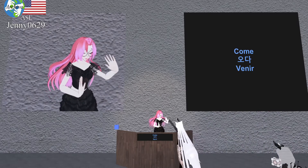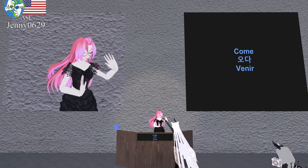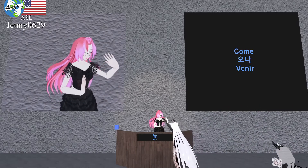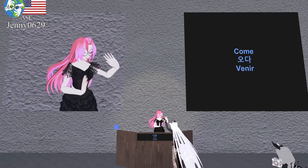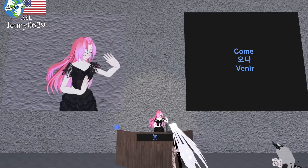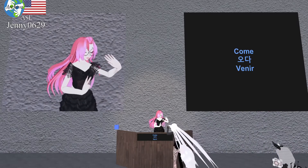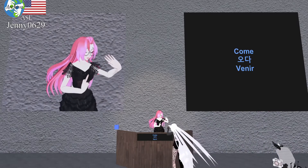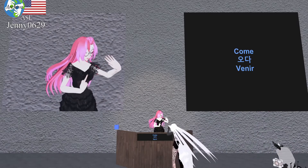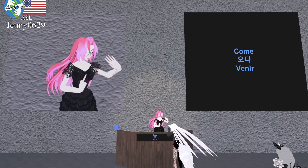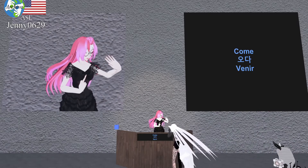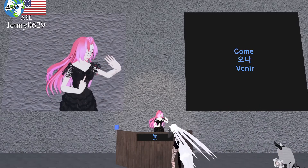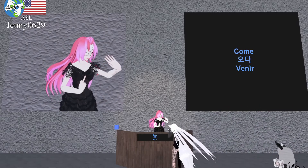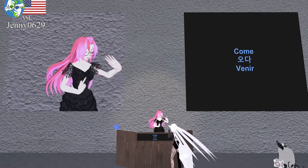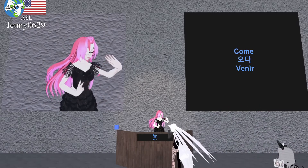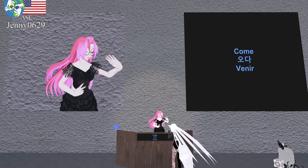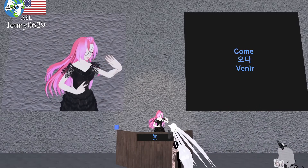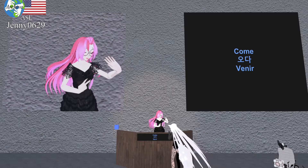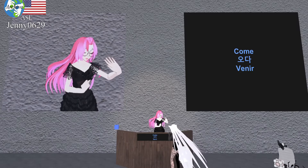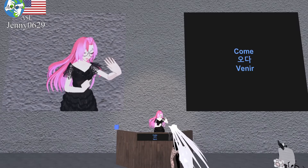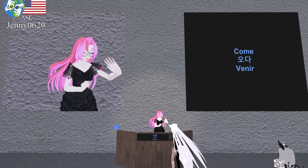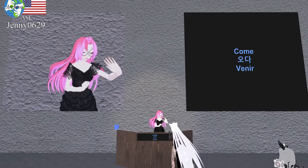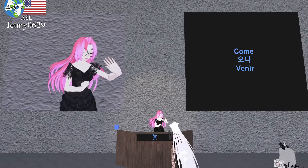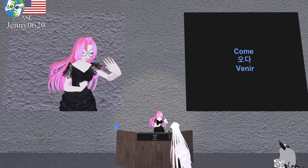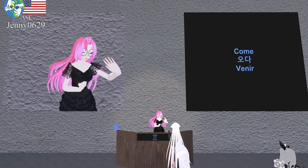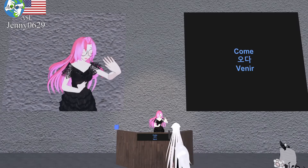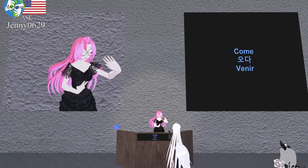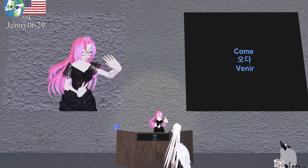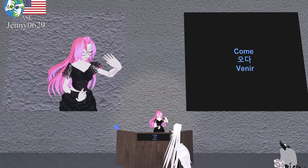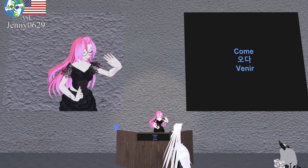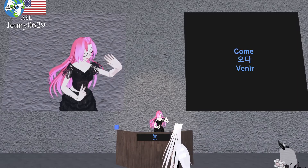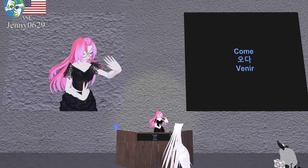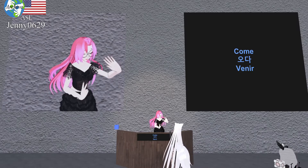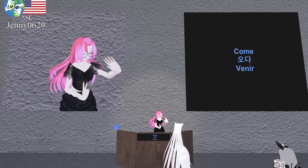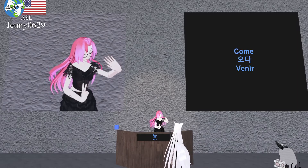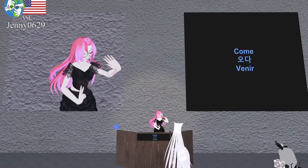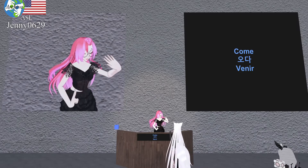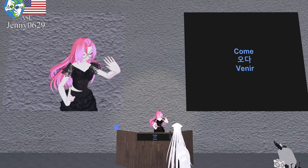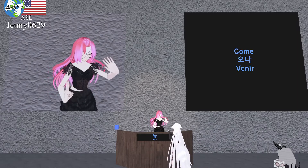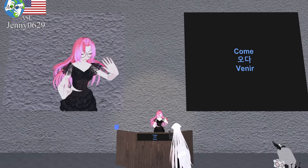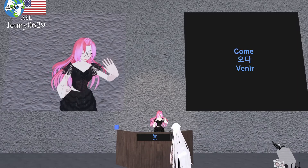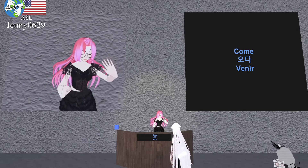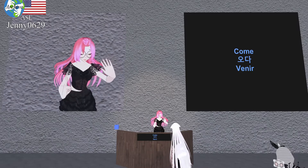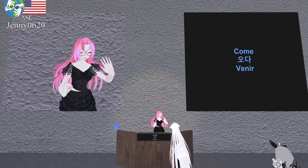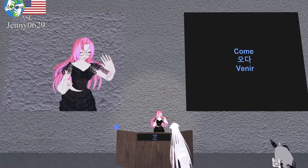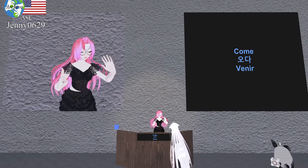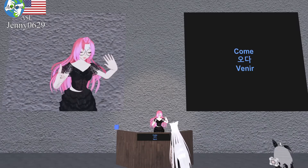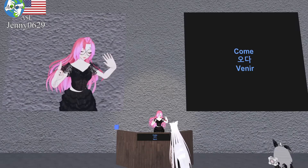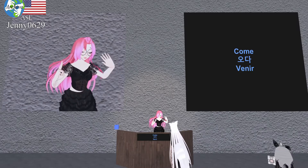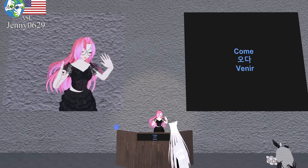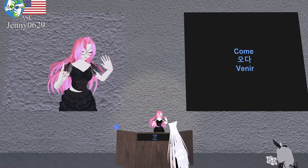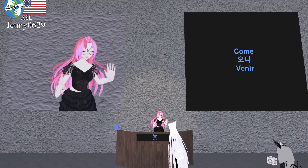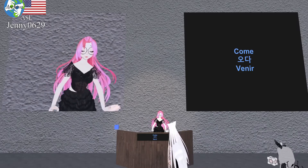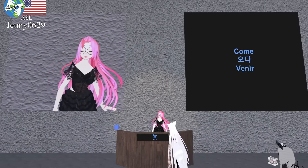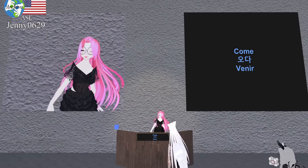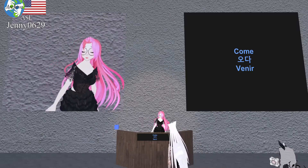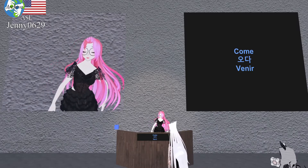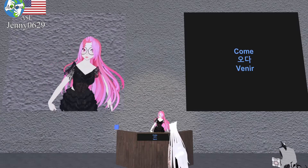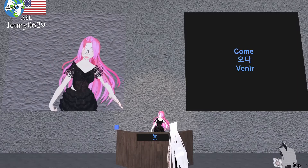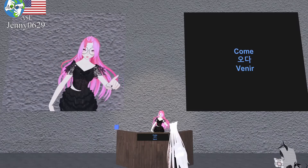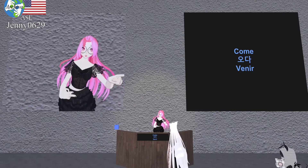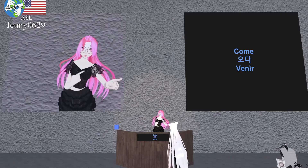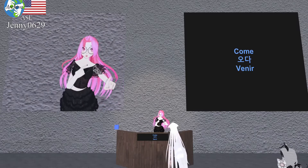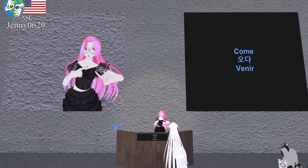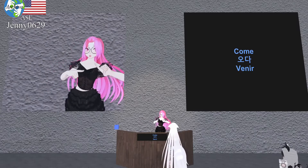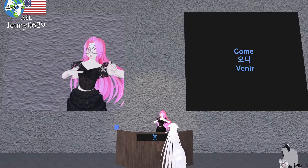Okay, I don't think I can sign this entire question, so I'm gonna speak. So when you're having a conversation in ASL,